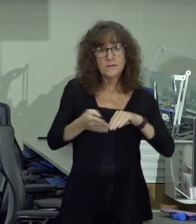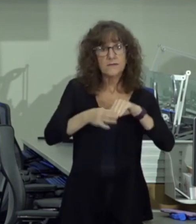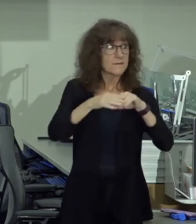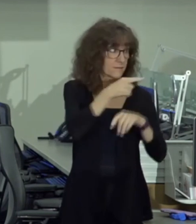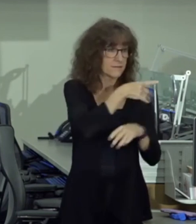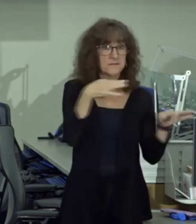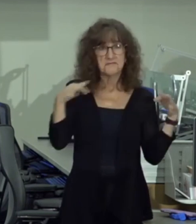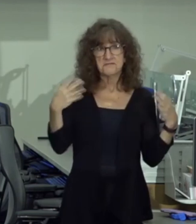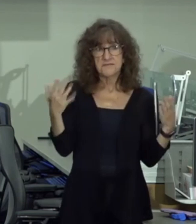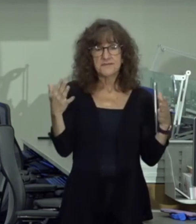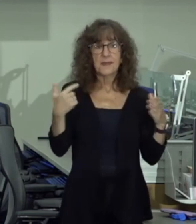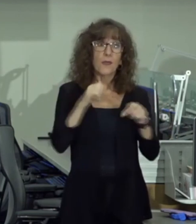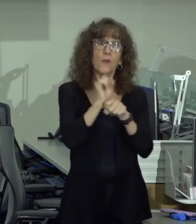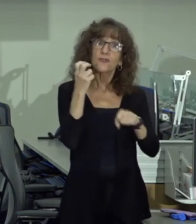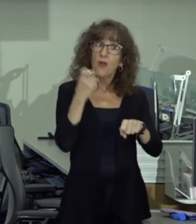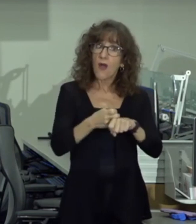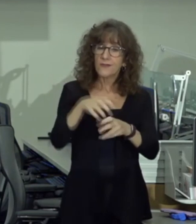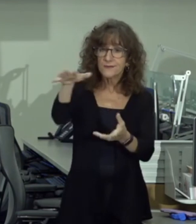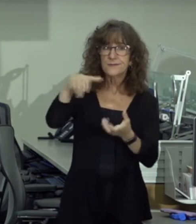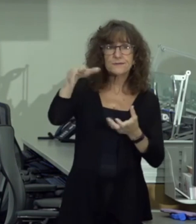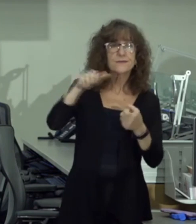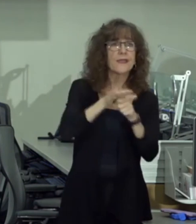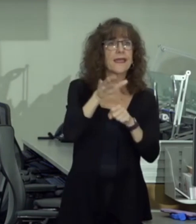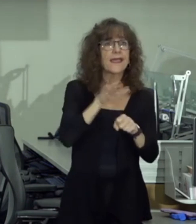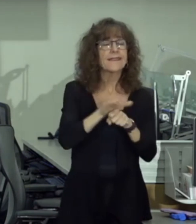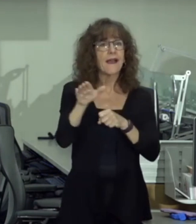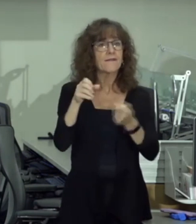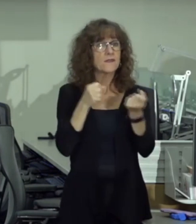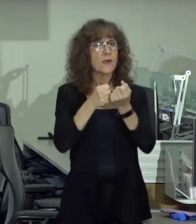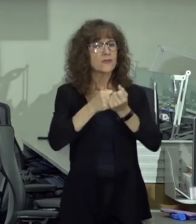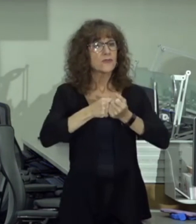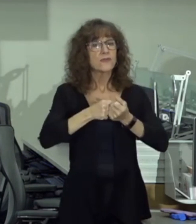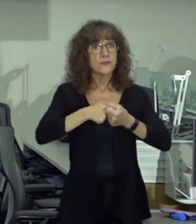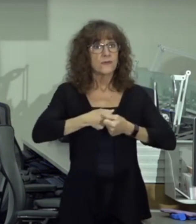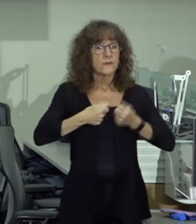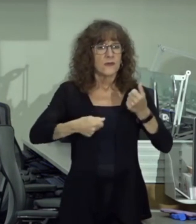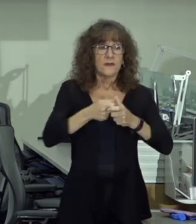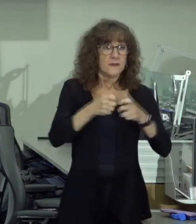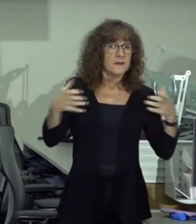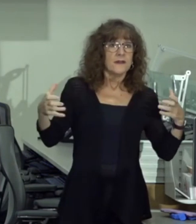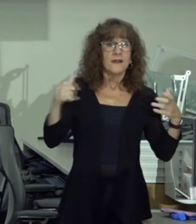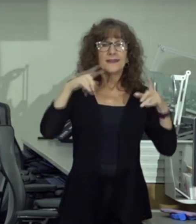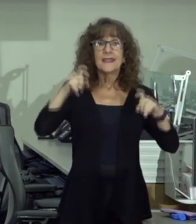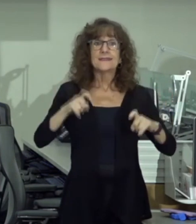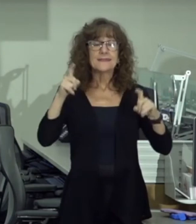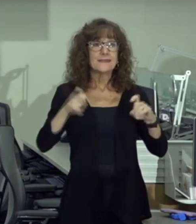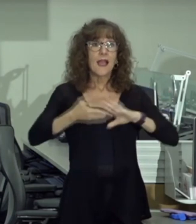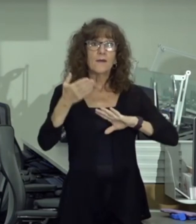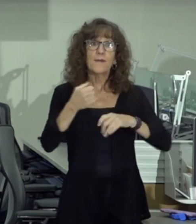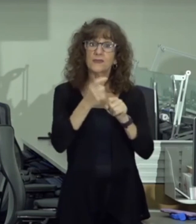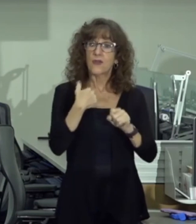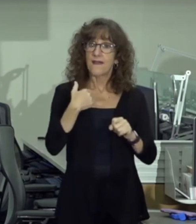has pointed out. We've worked hard to secure enough support to expand our testing operations and to make sure we have